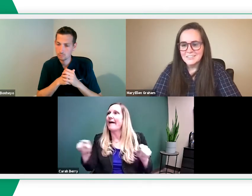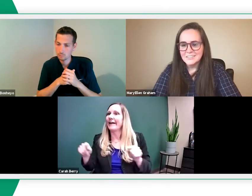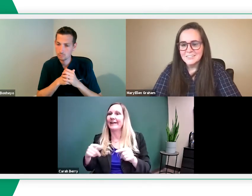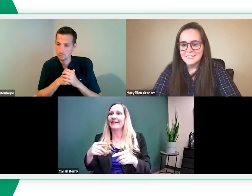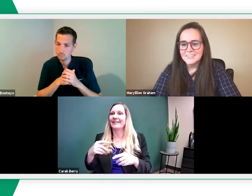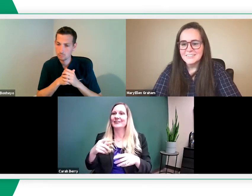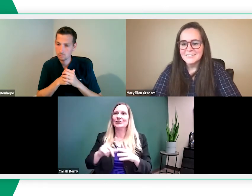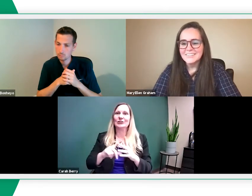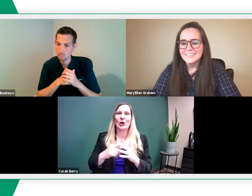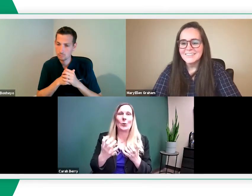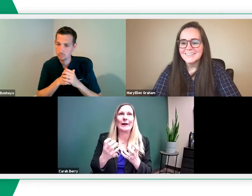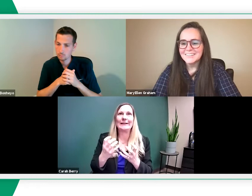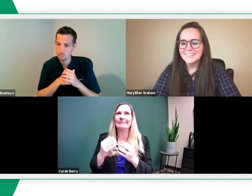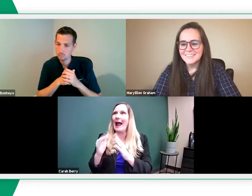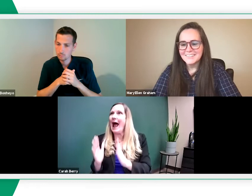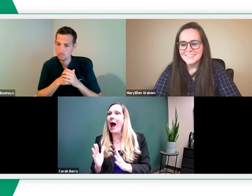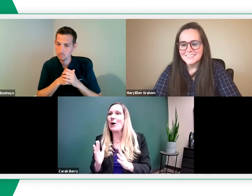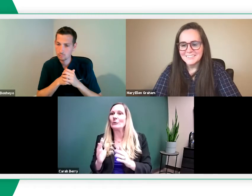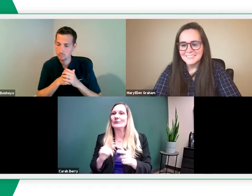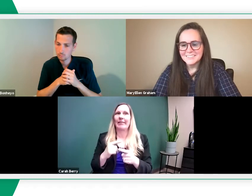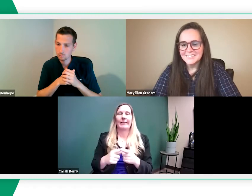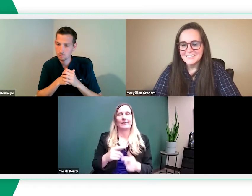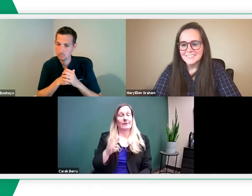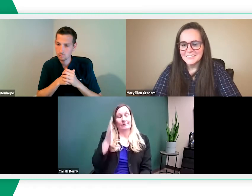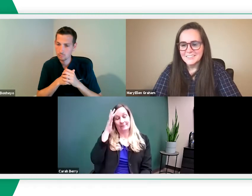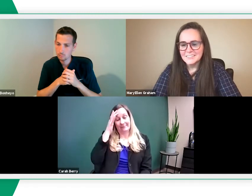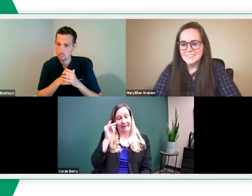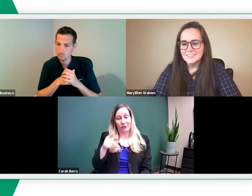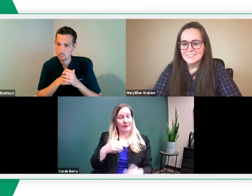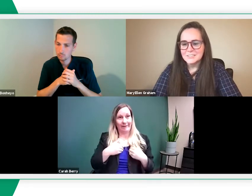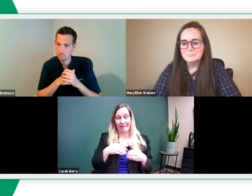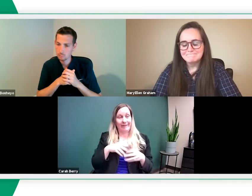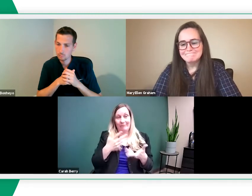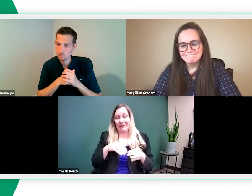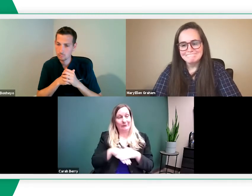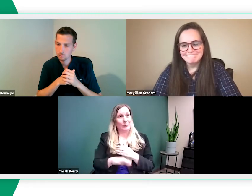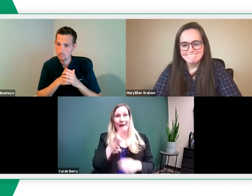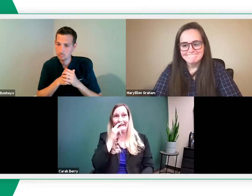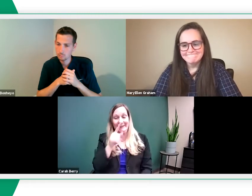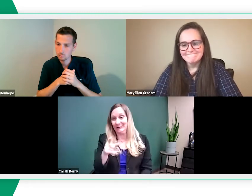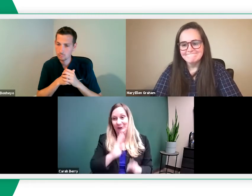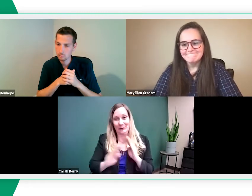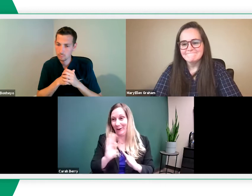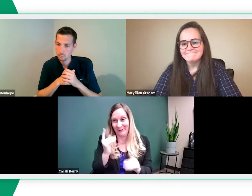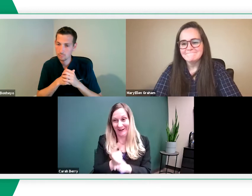And then they start to buy things and they want to buy a house and this and that. And it's